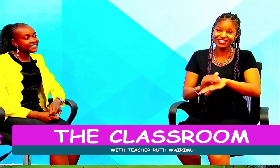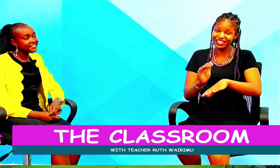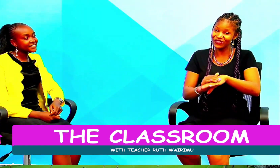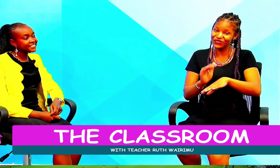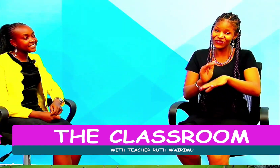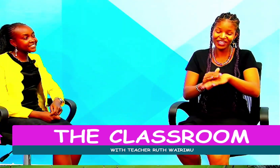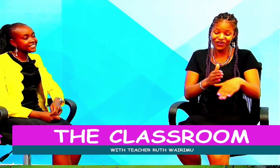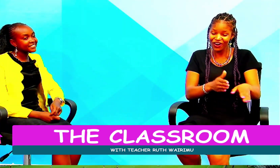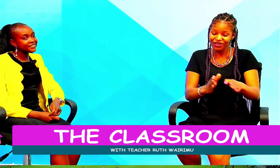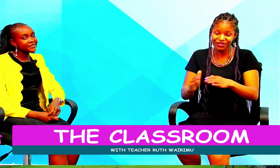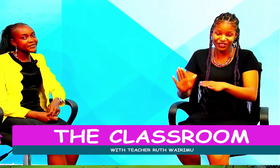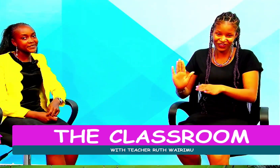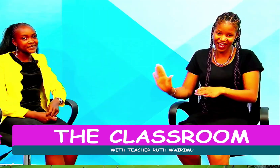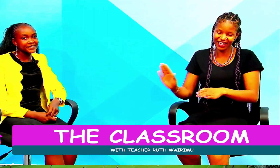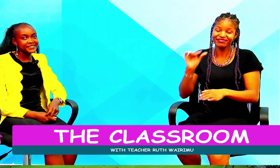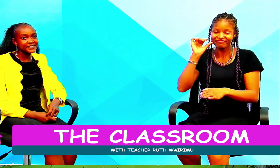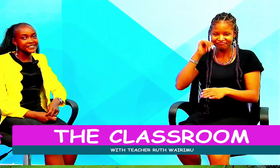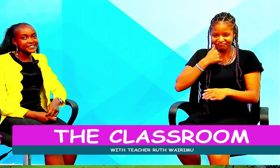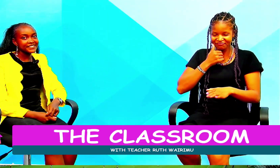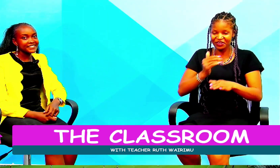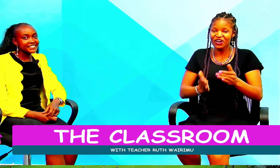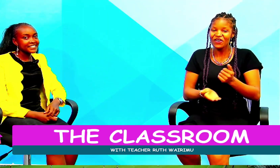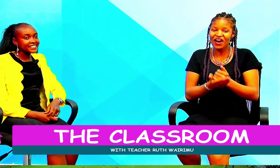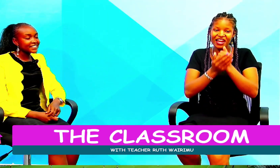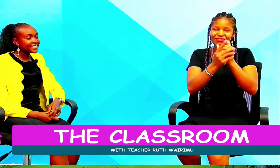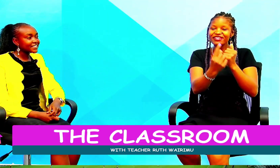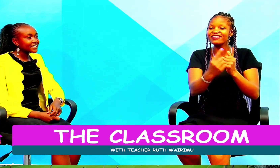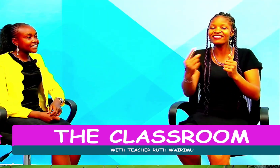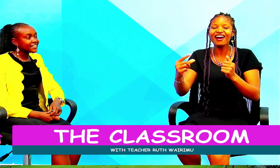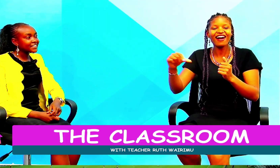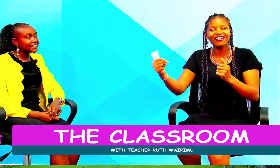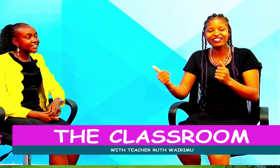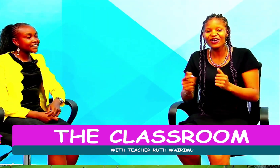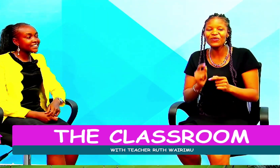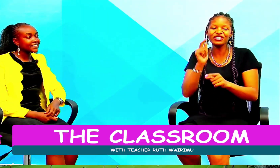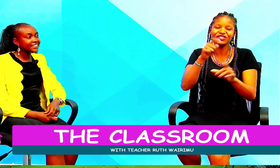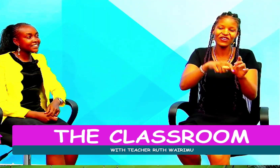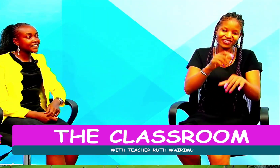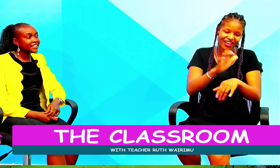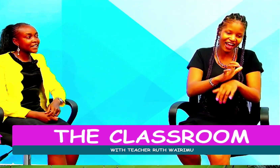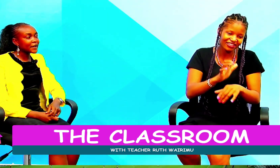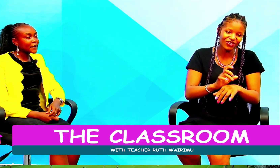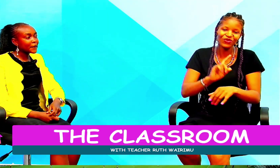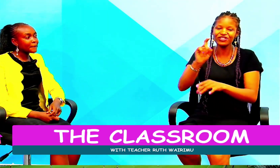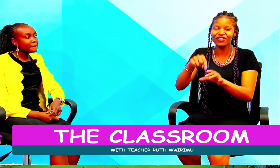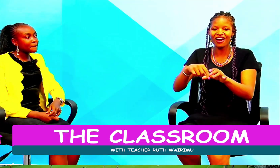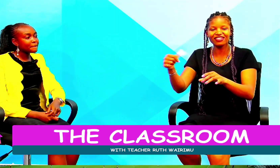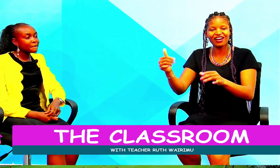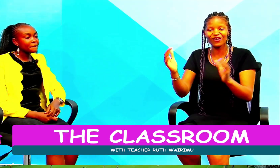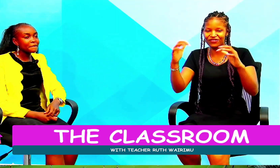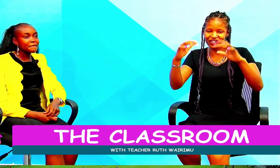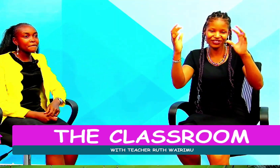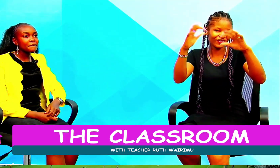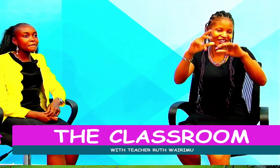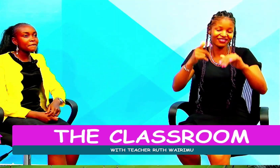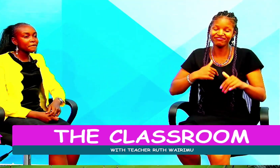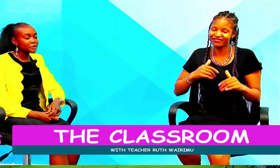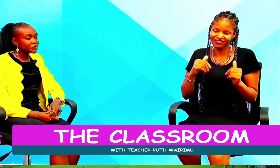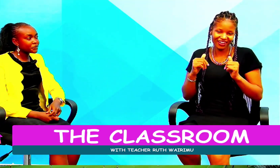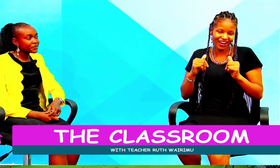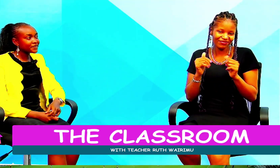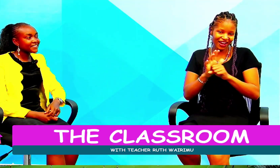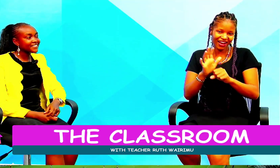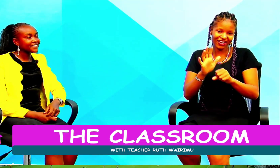Wow, wow. There's a lot of opportunity for you, and helping one another, I believe, is the first